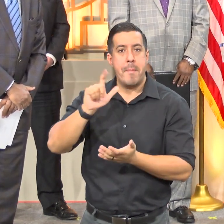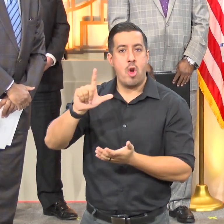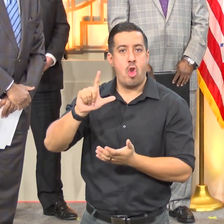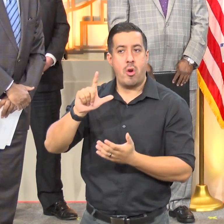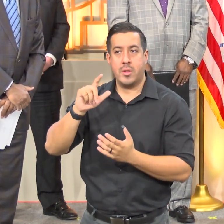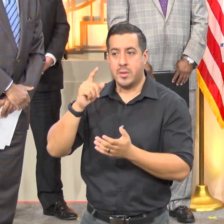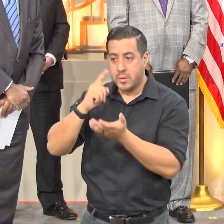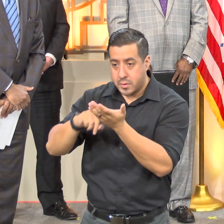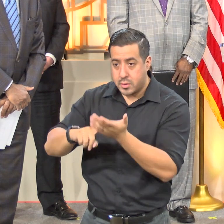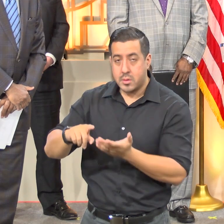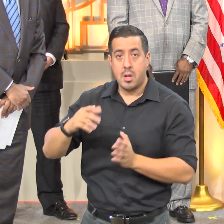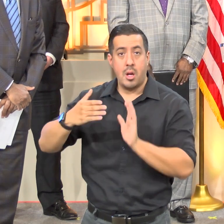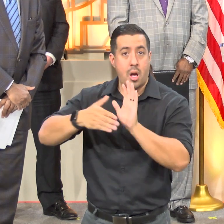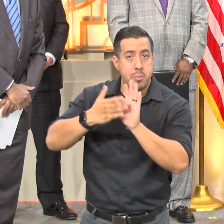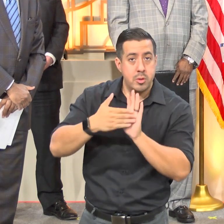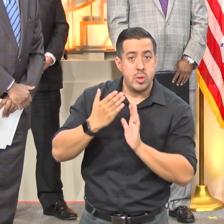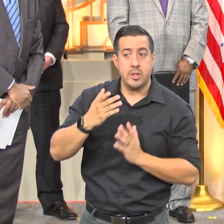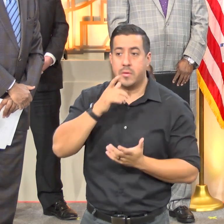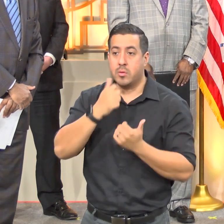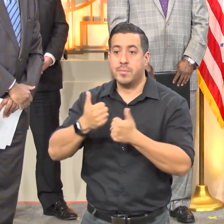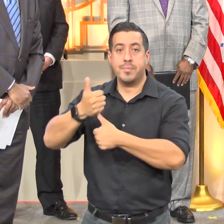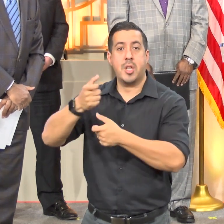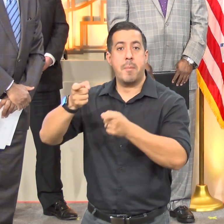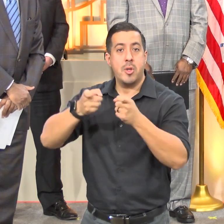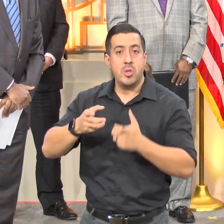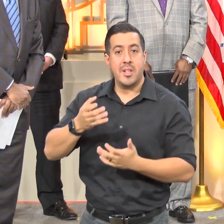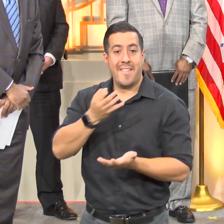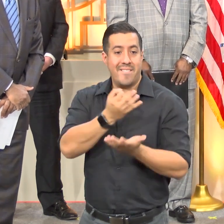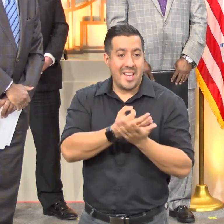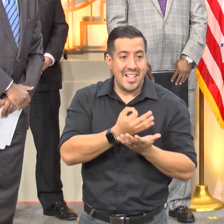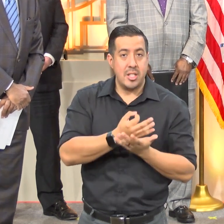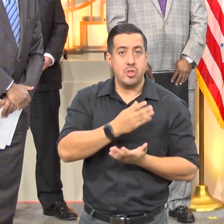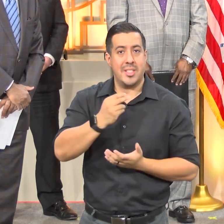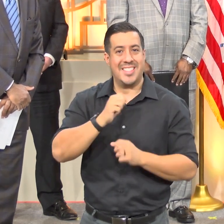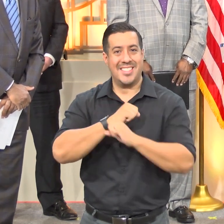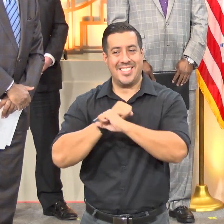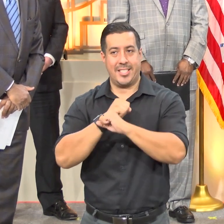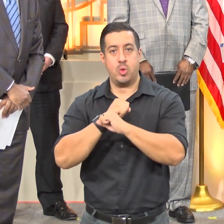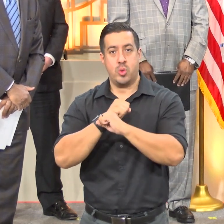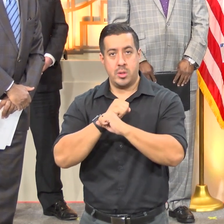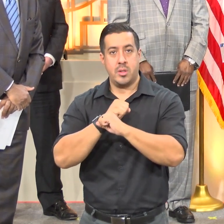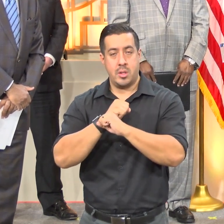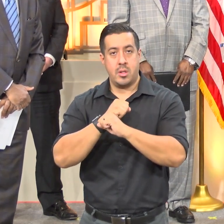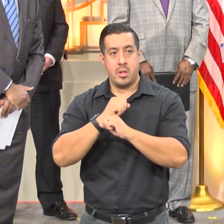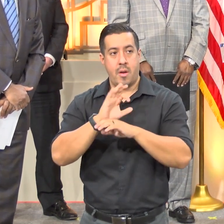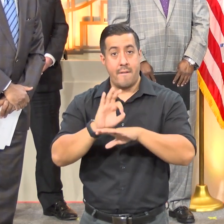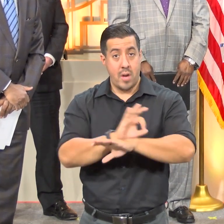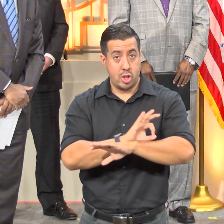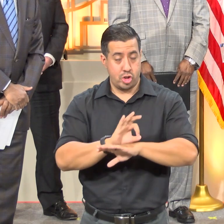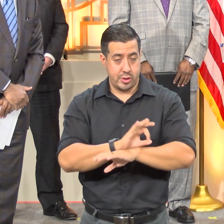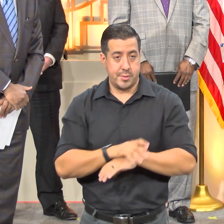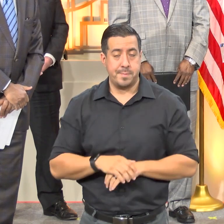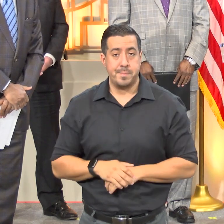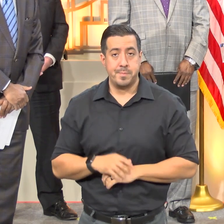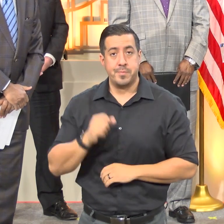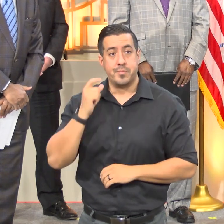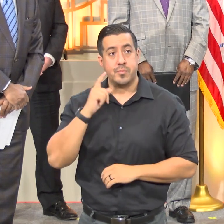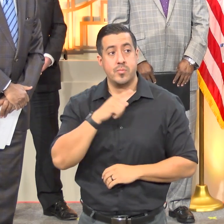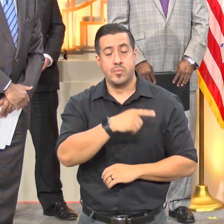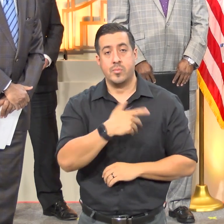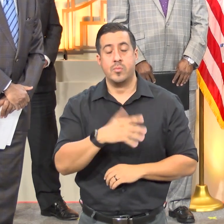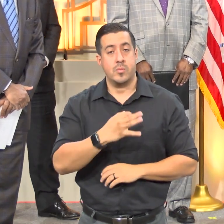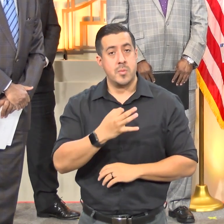programs, operational, administrative, financial, and security functions. Mr. Turner's